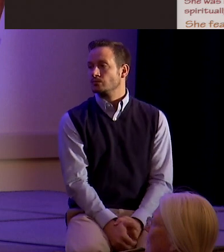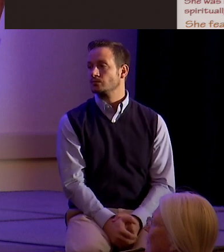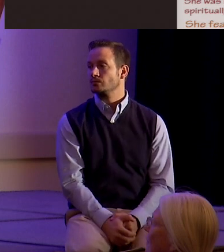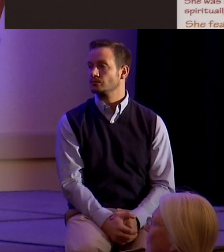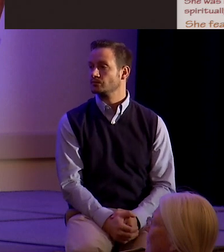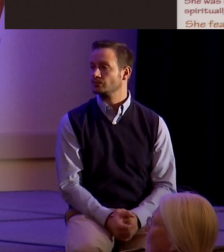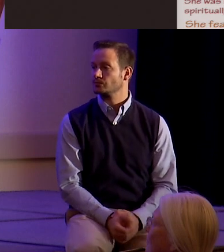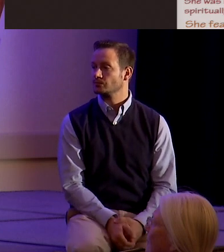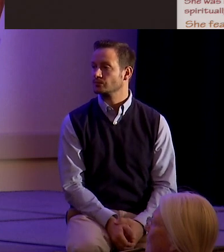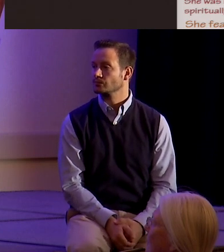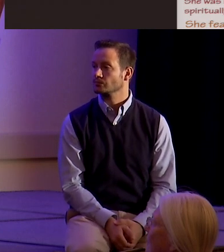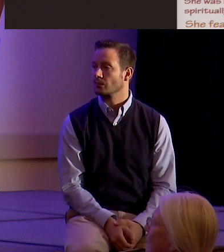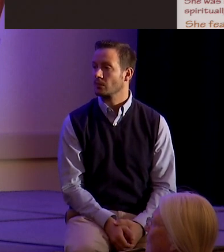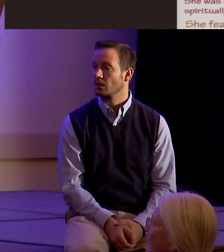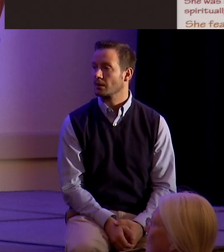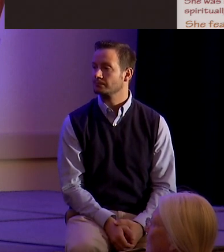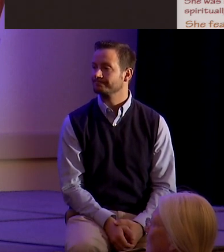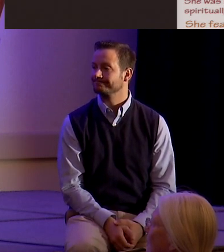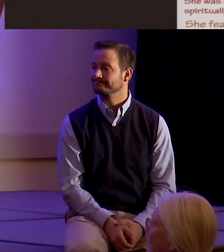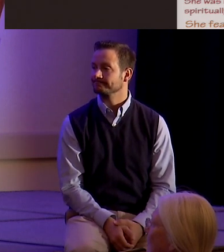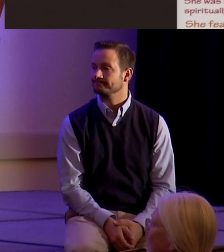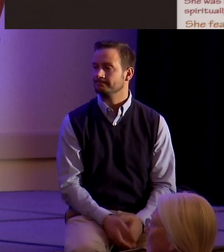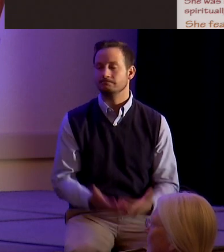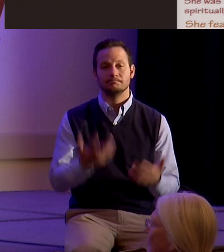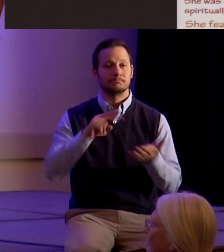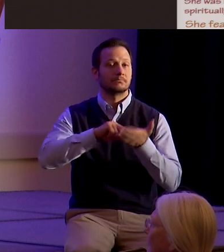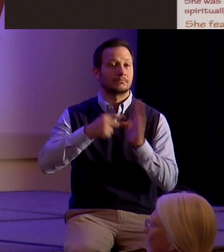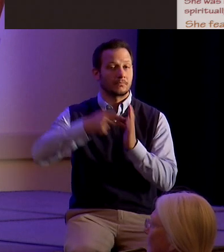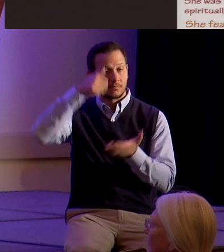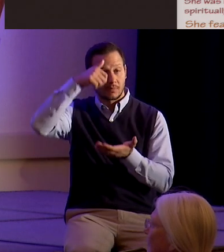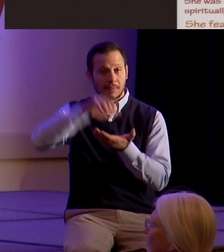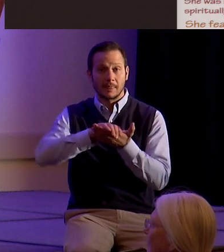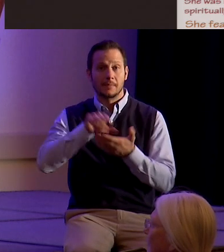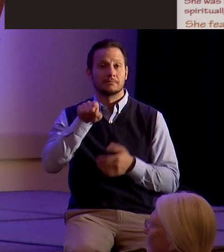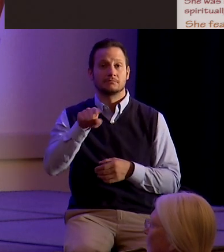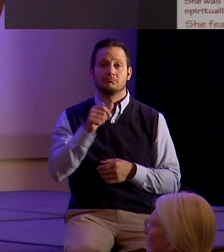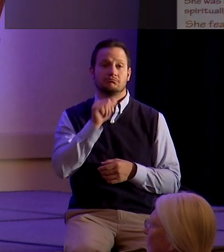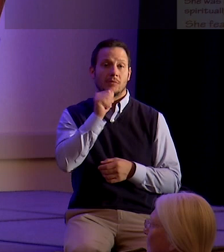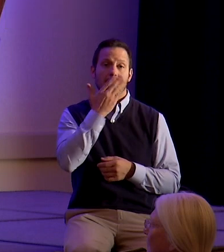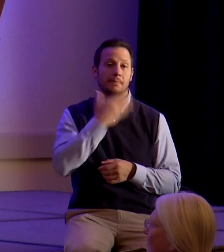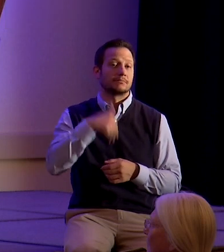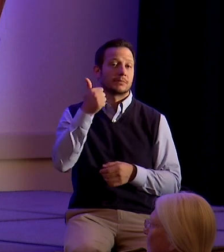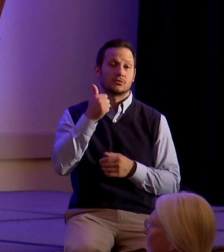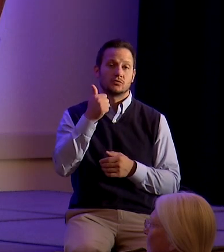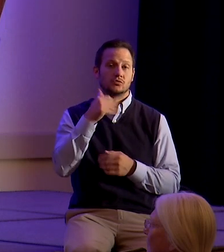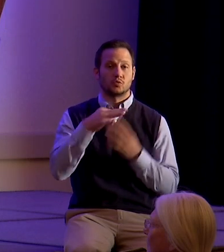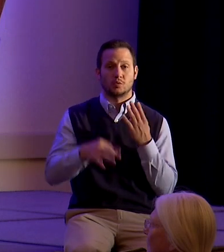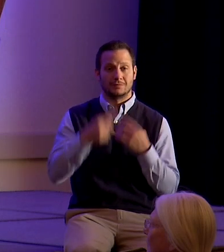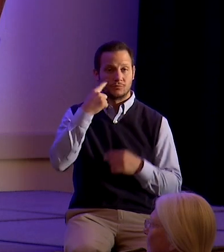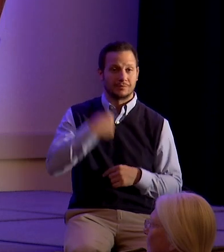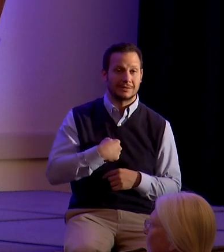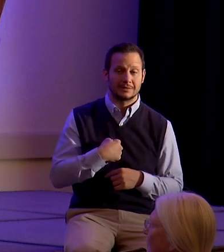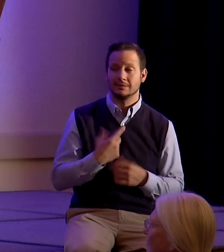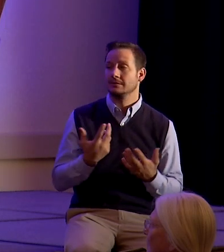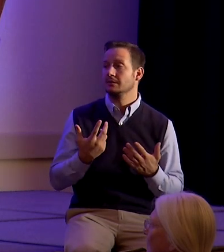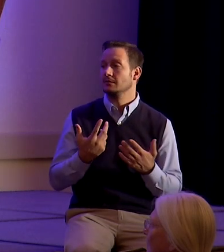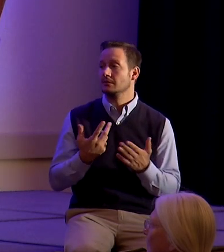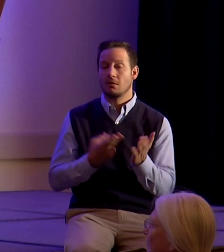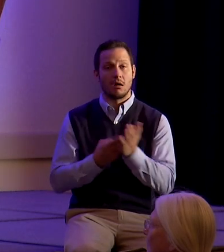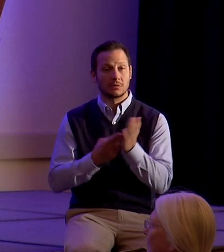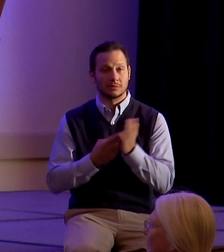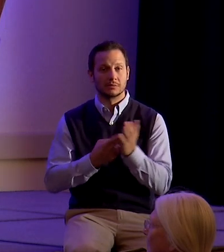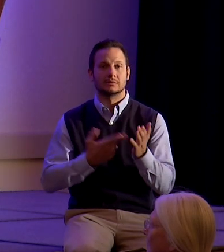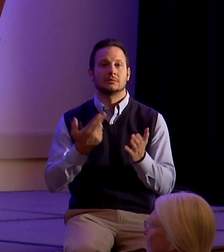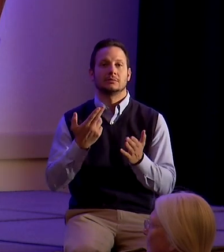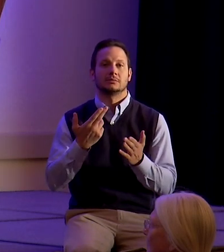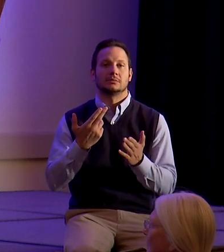being was a husband who wasn't necessarily the best choice. And the reason, honestly, is because